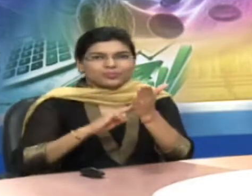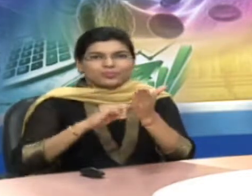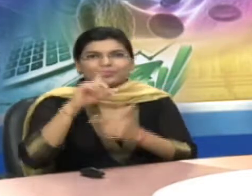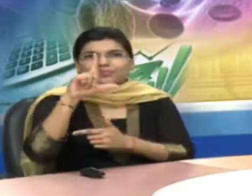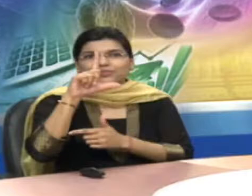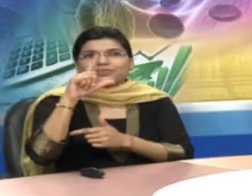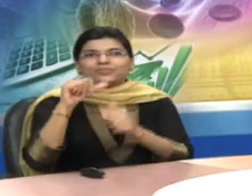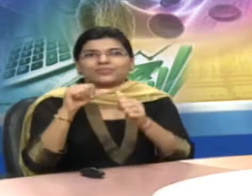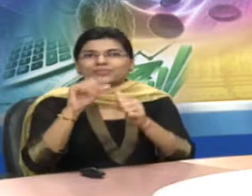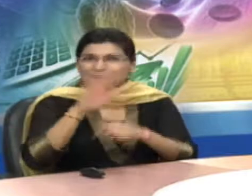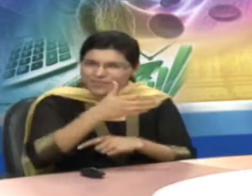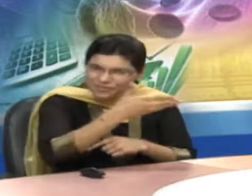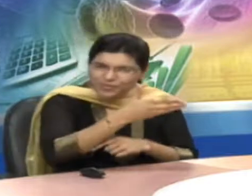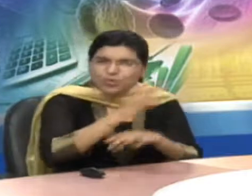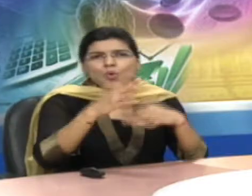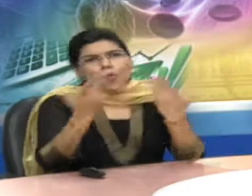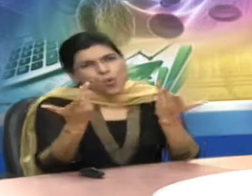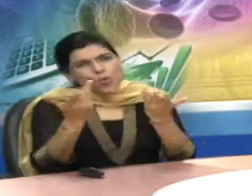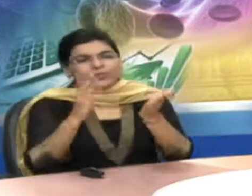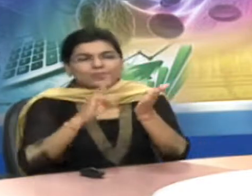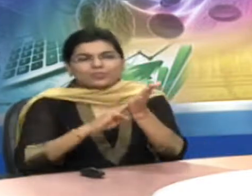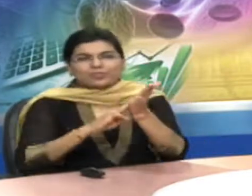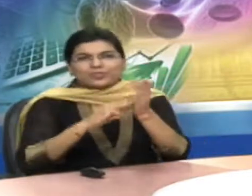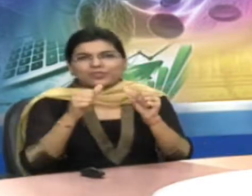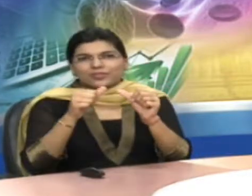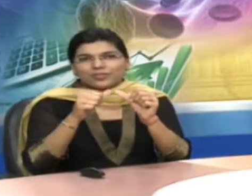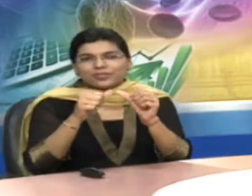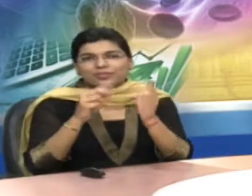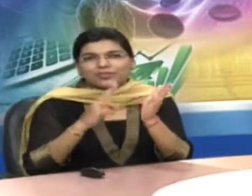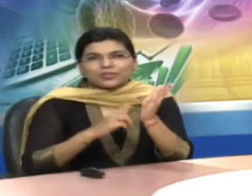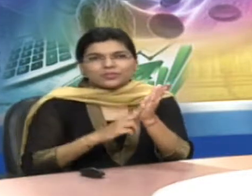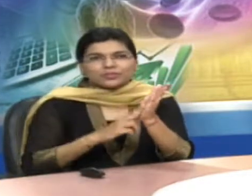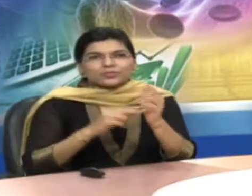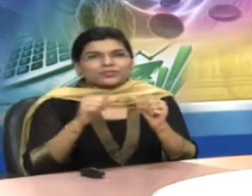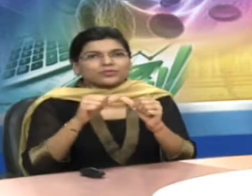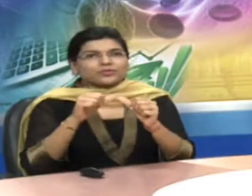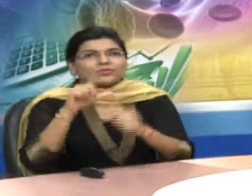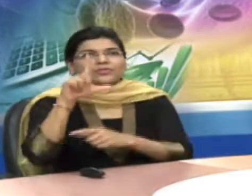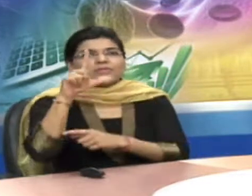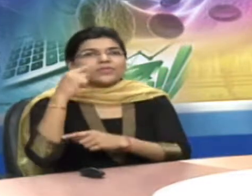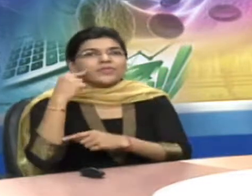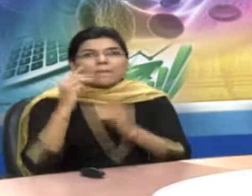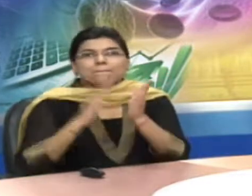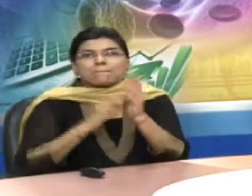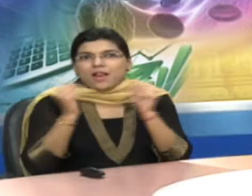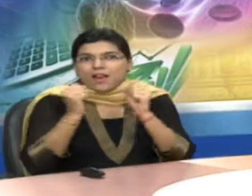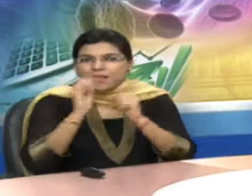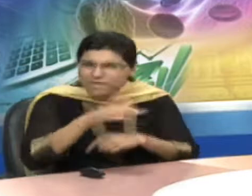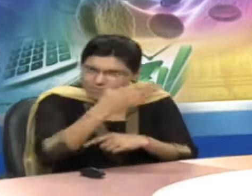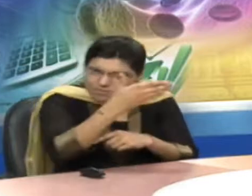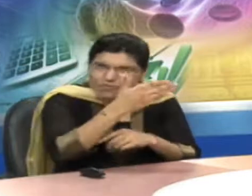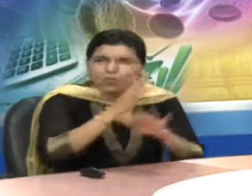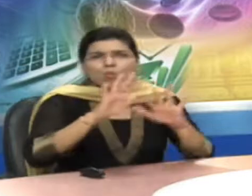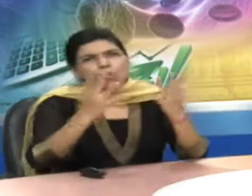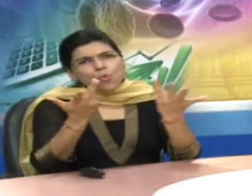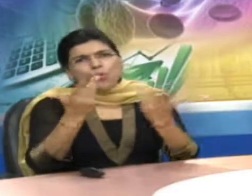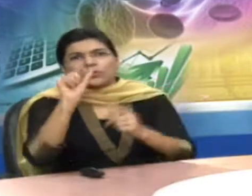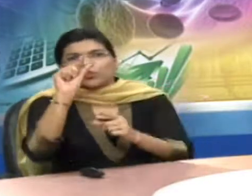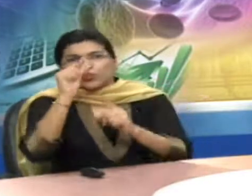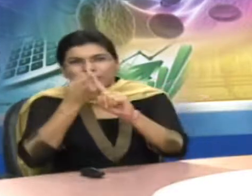and Shimla is also a place where you can enjoy snowfall. Then Nainital is also a